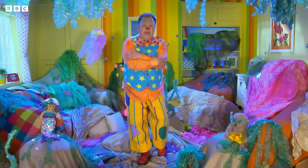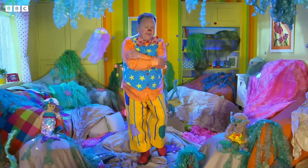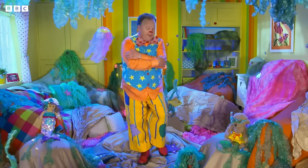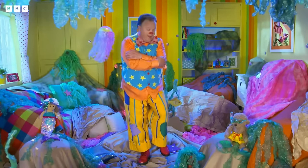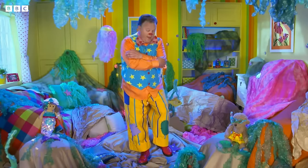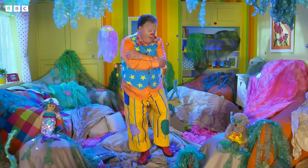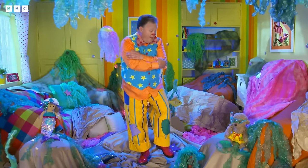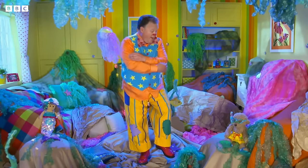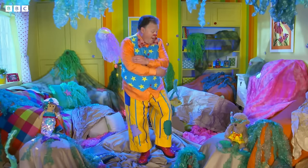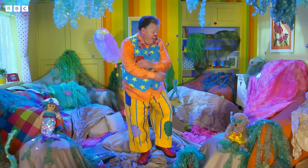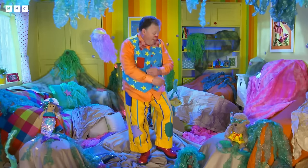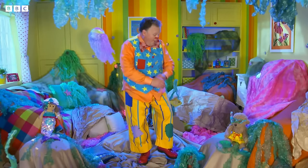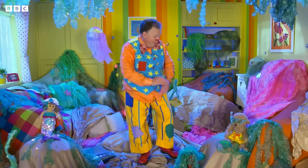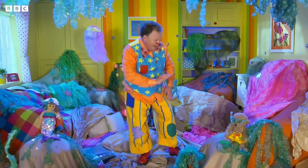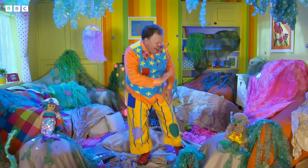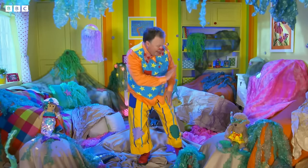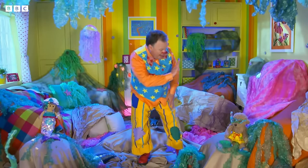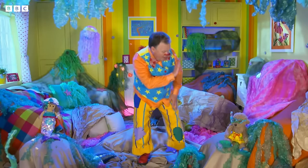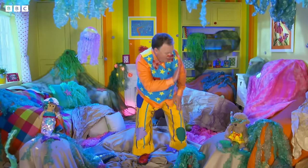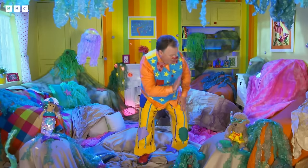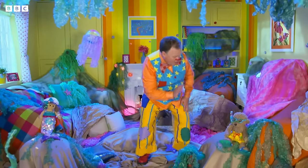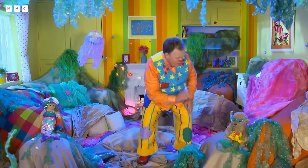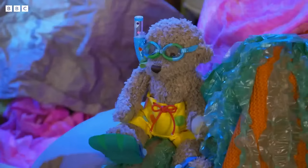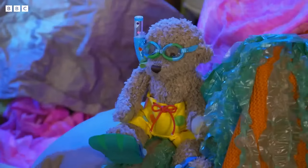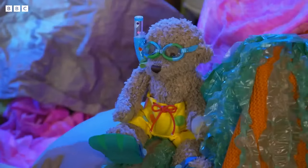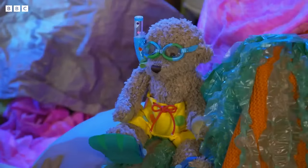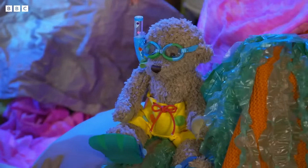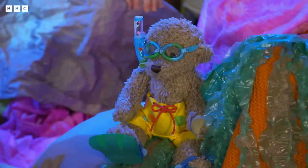Ted? Oh, hello!